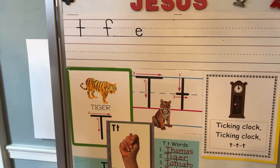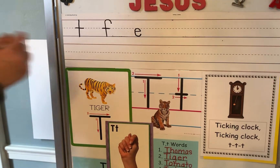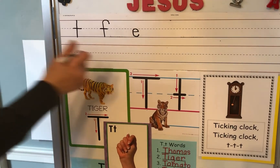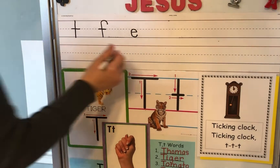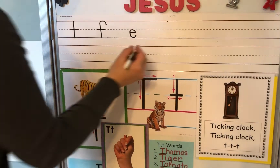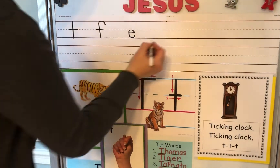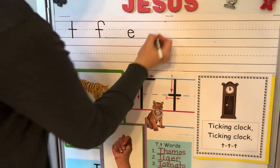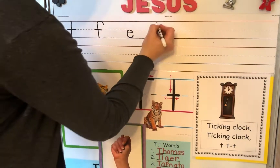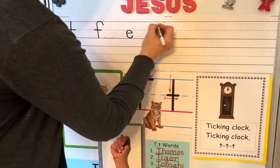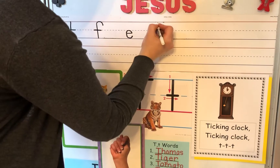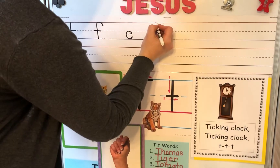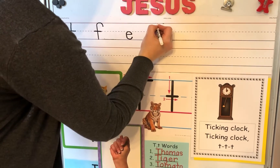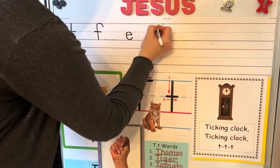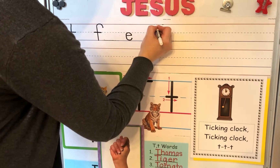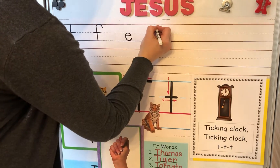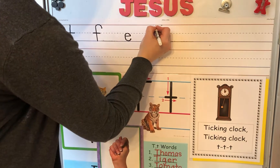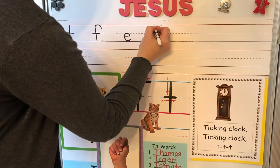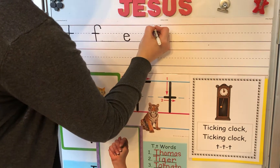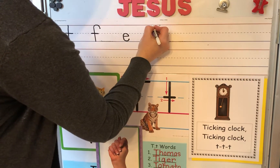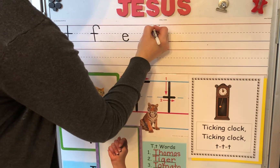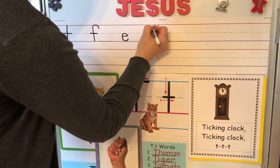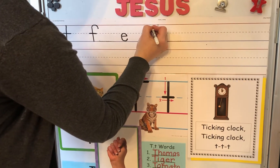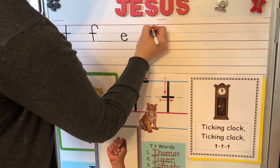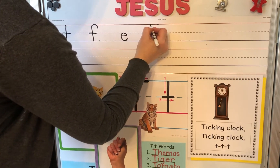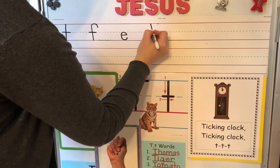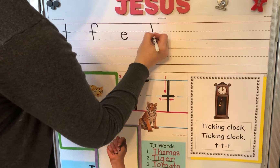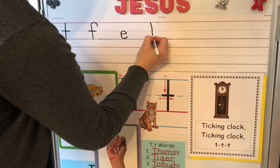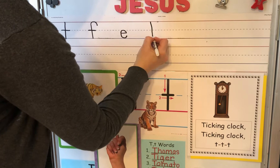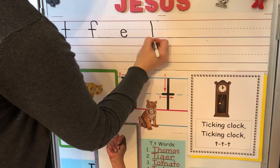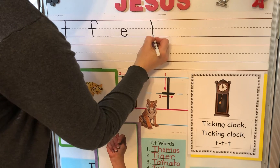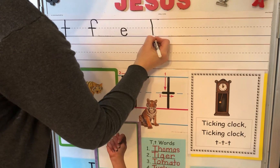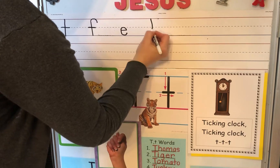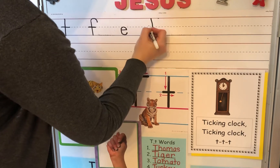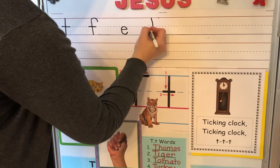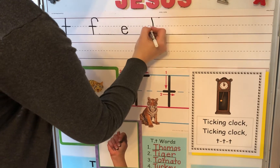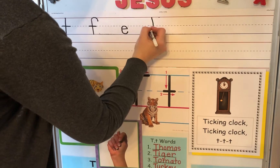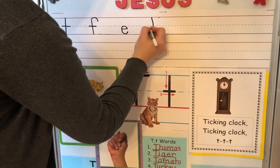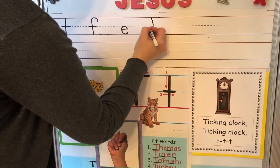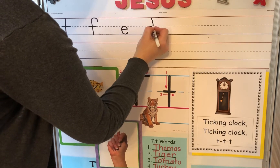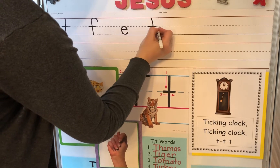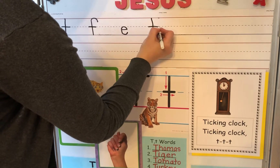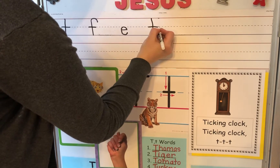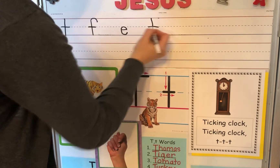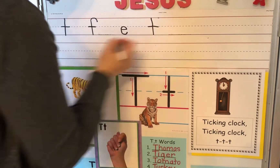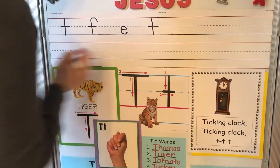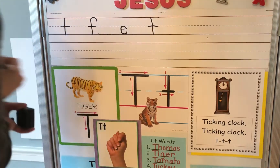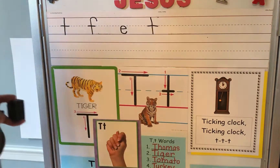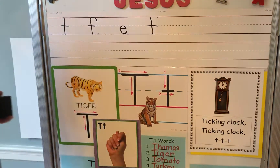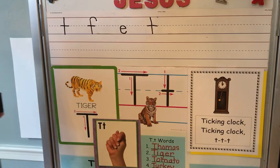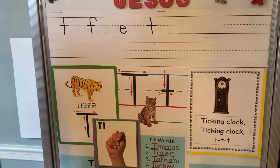again. T, straight down, straight across.